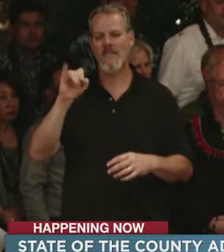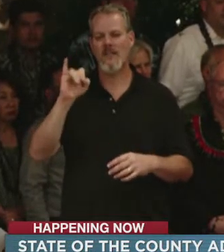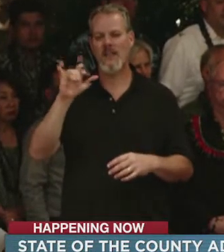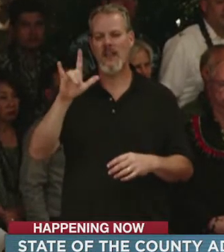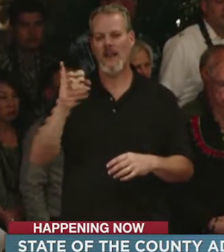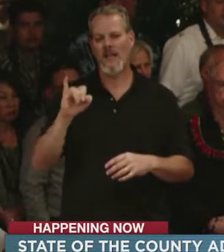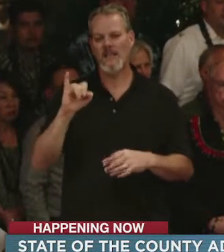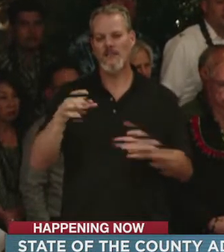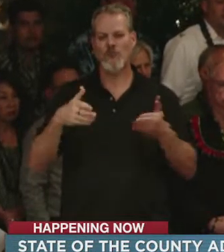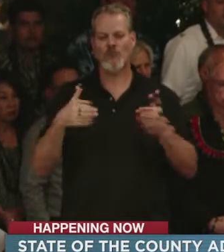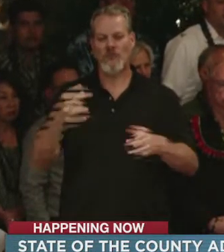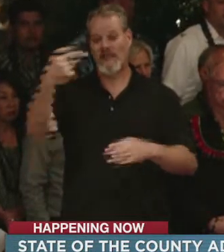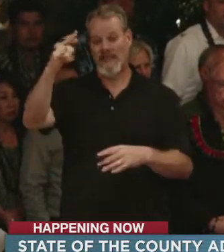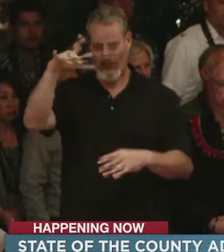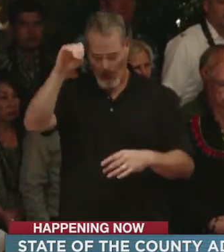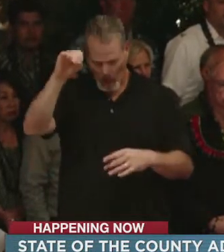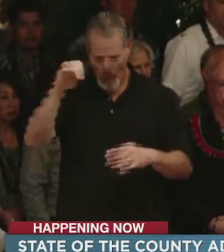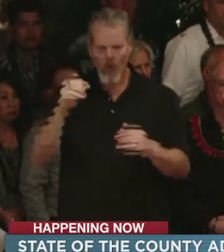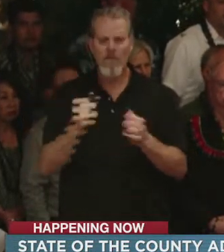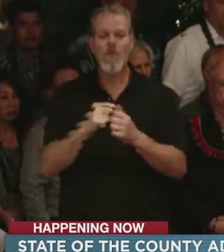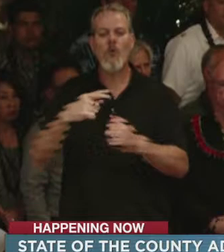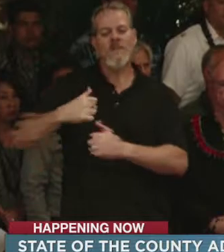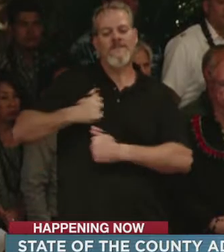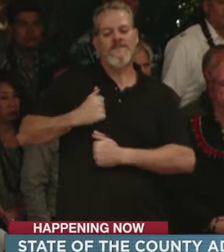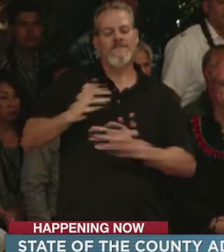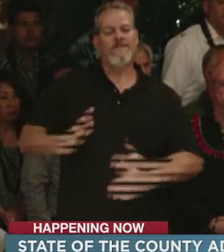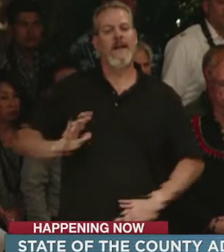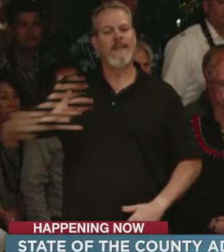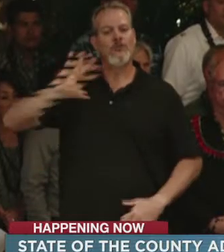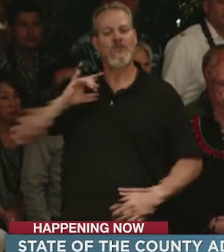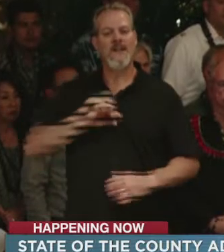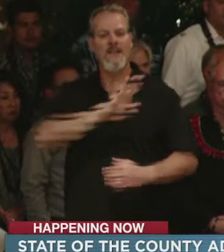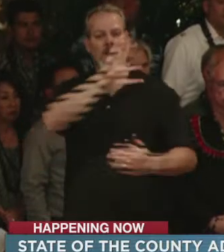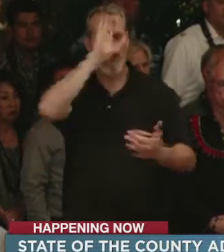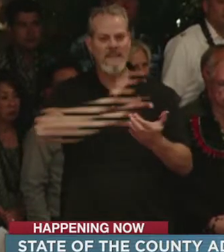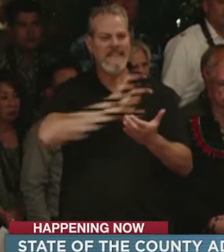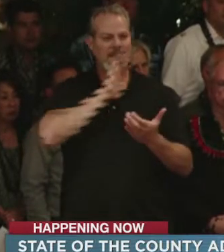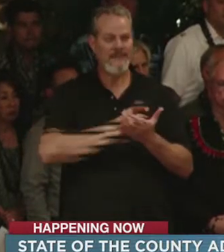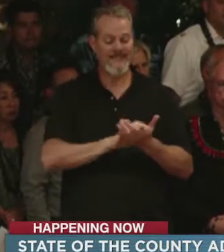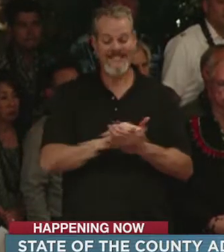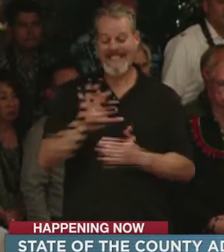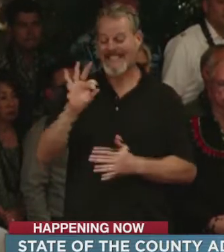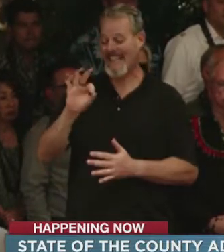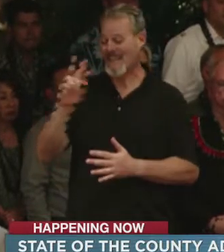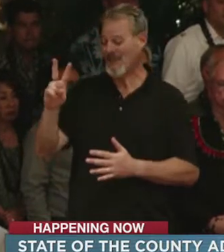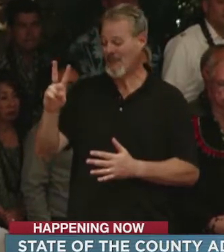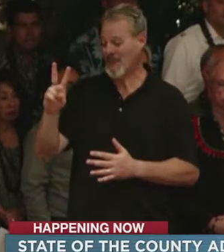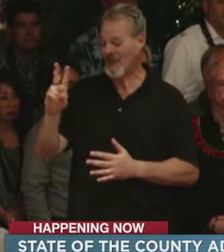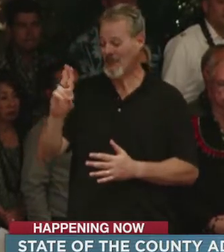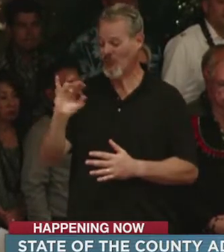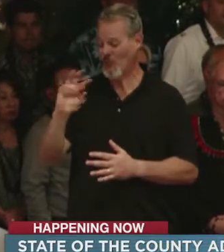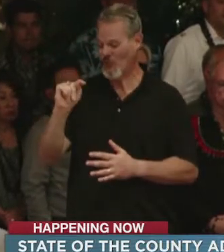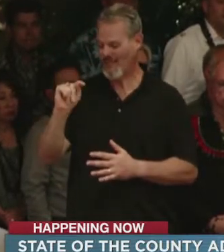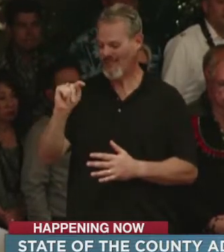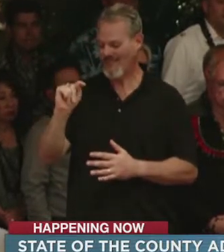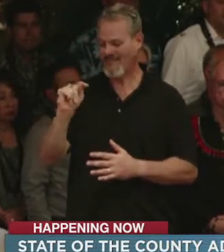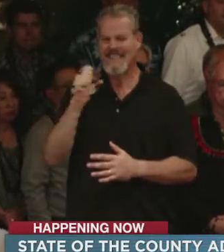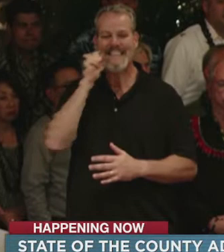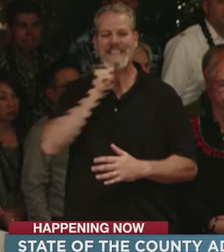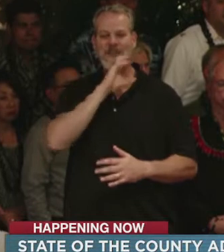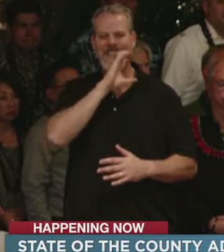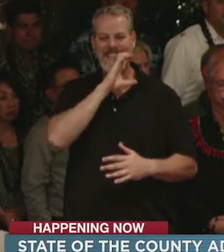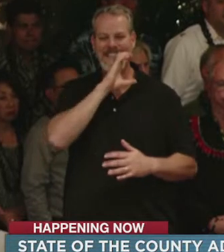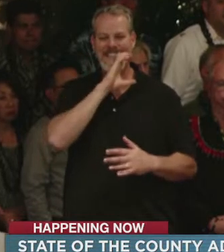for veterans and surviving spouses. This project is a 92-unit senior affordable housing project developed by